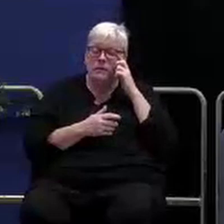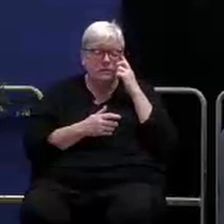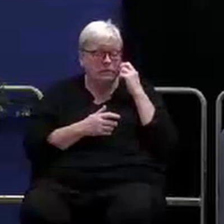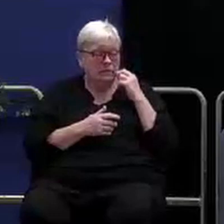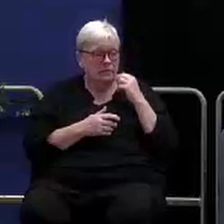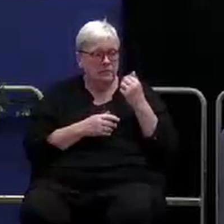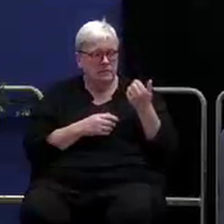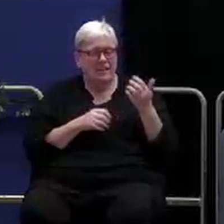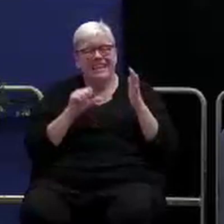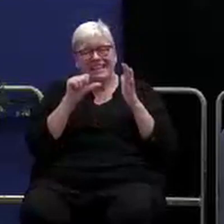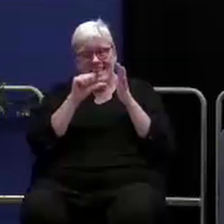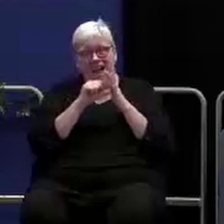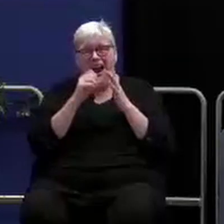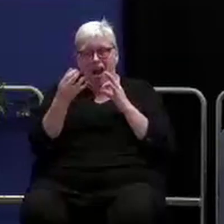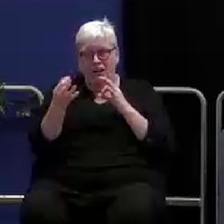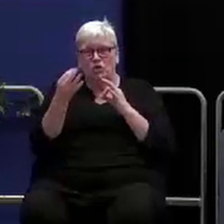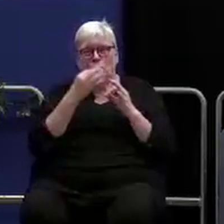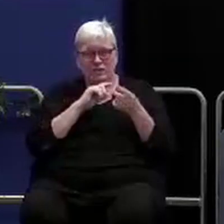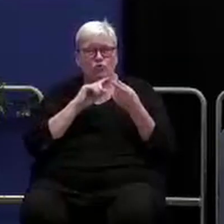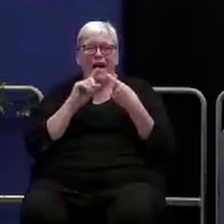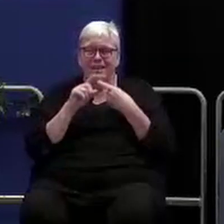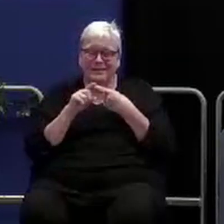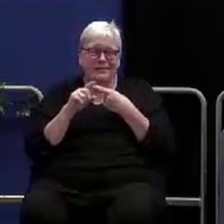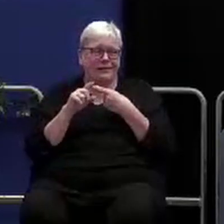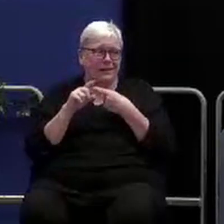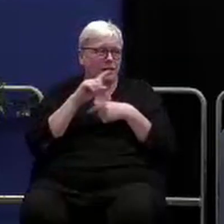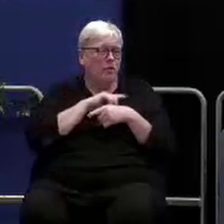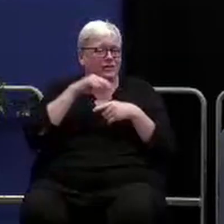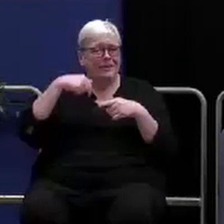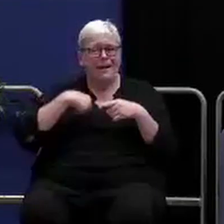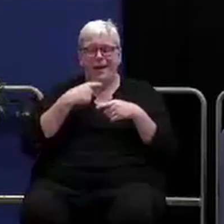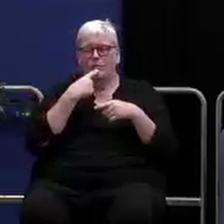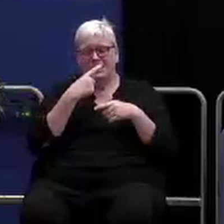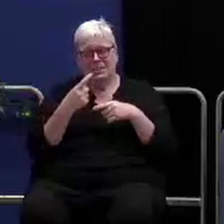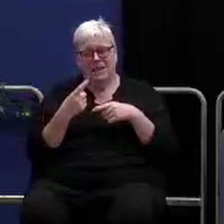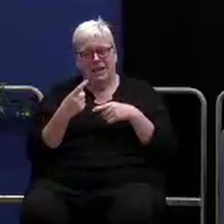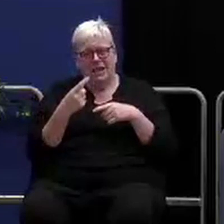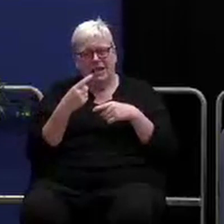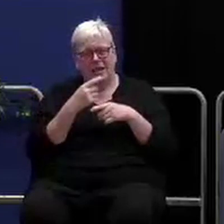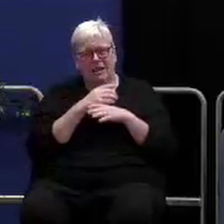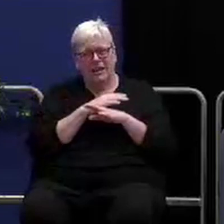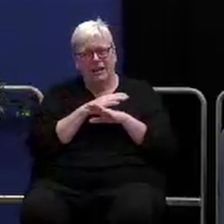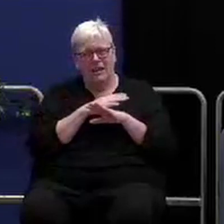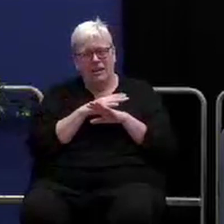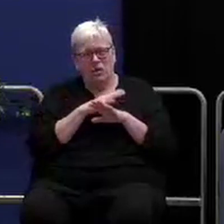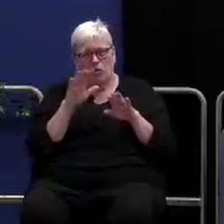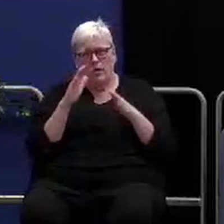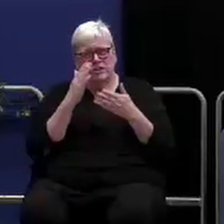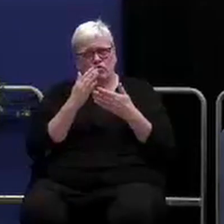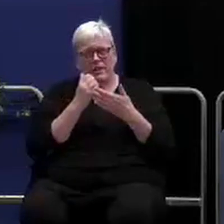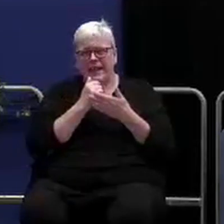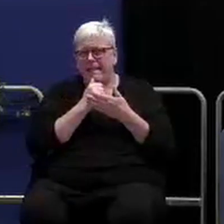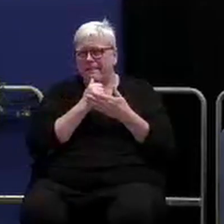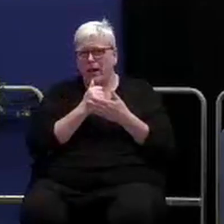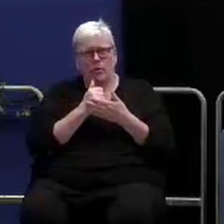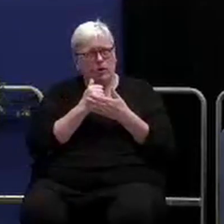actually quite a hard question to answer, because I would say that it wasn't therapeutic to write. It wasn't